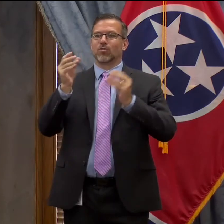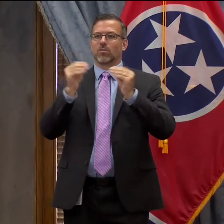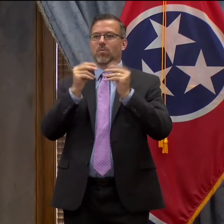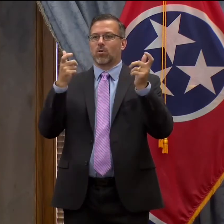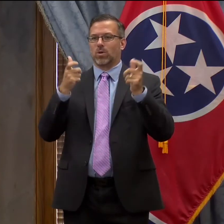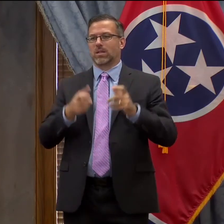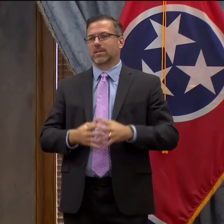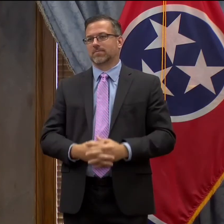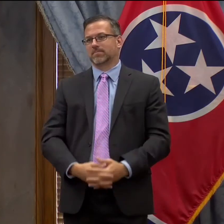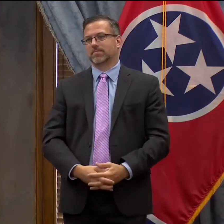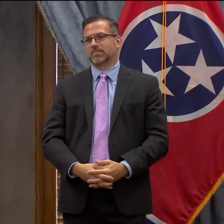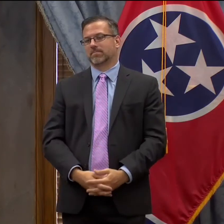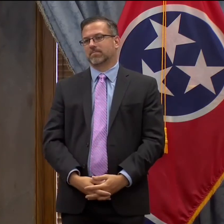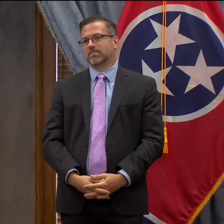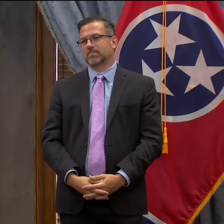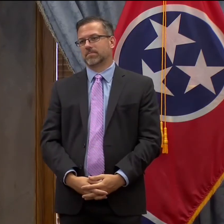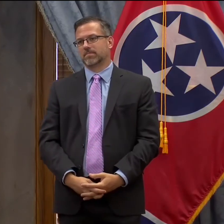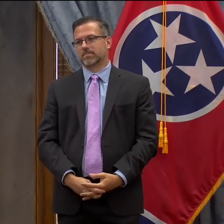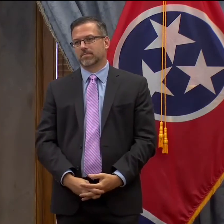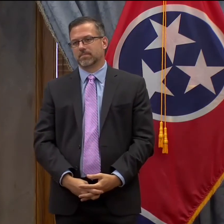right direction.